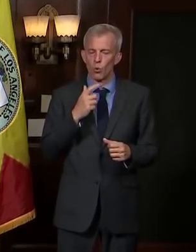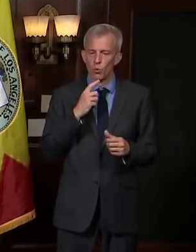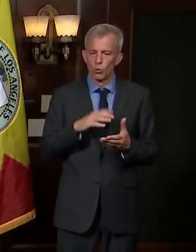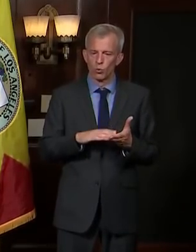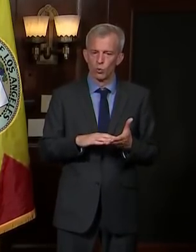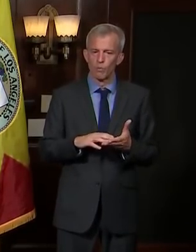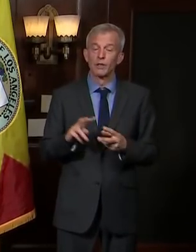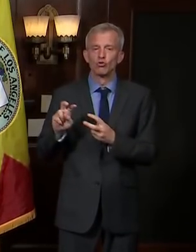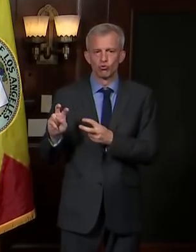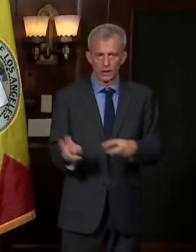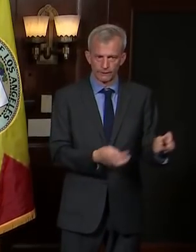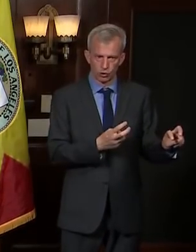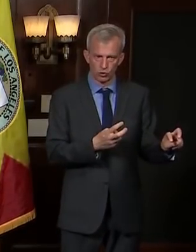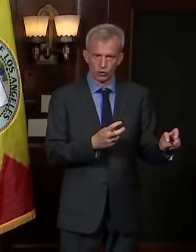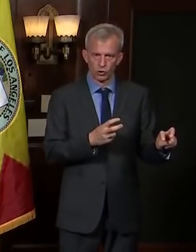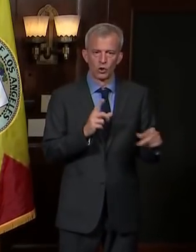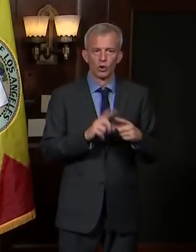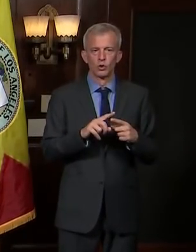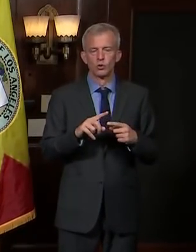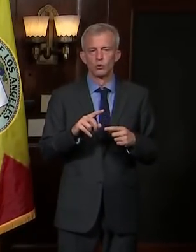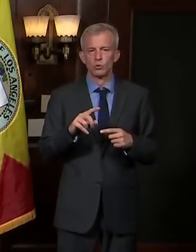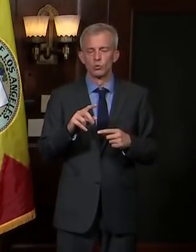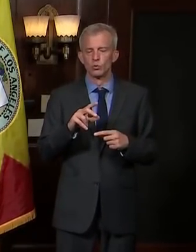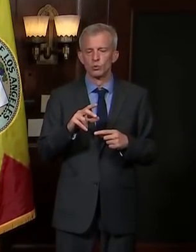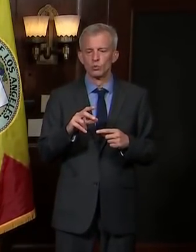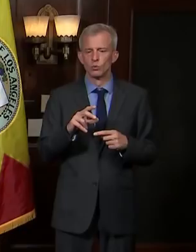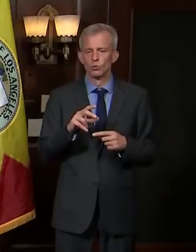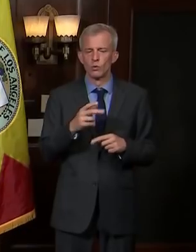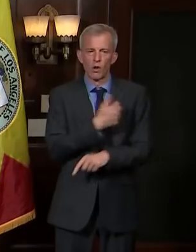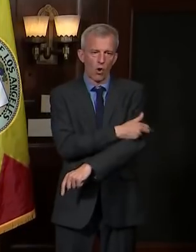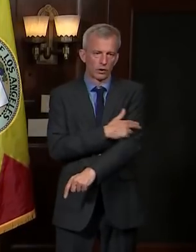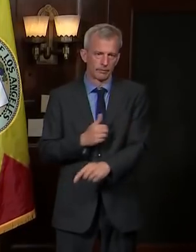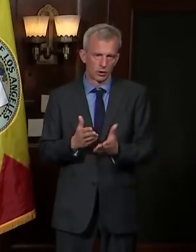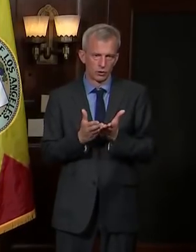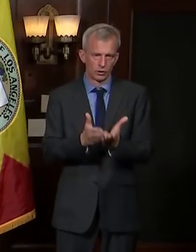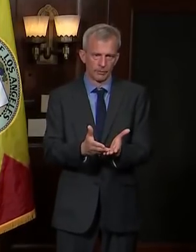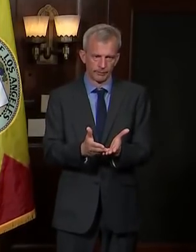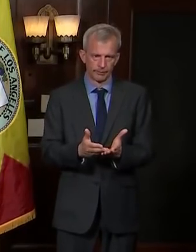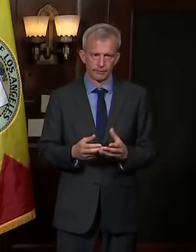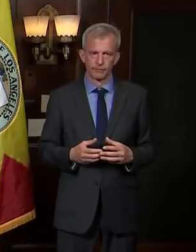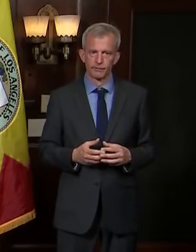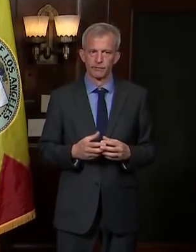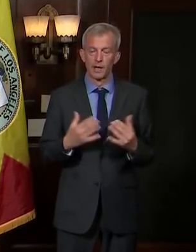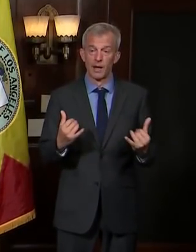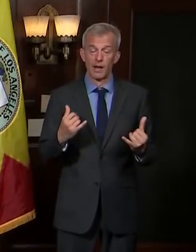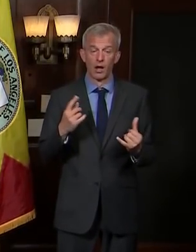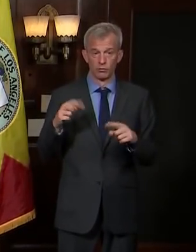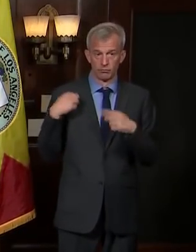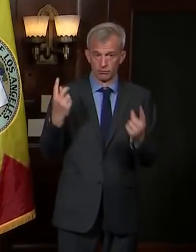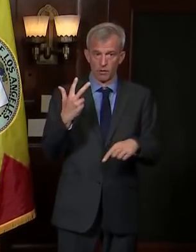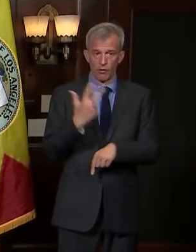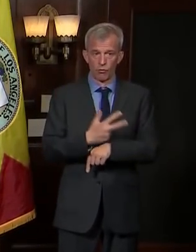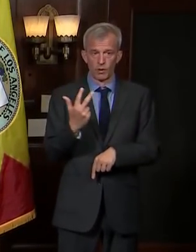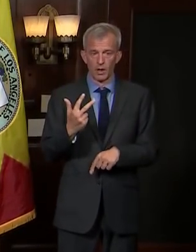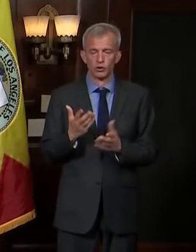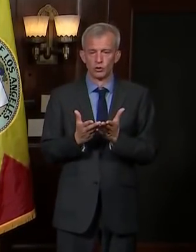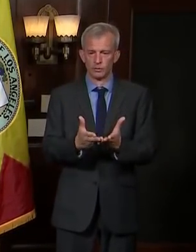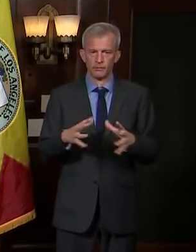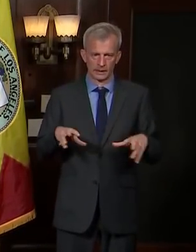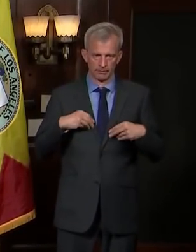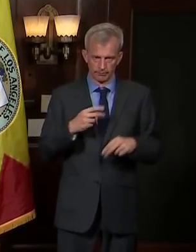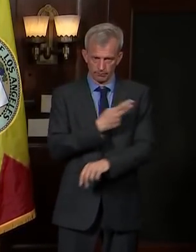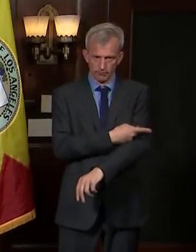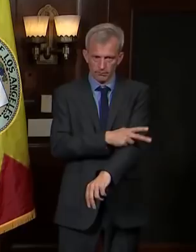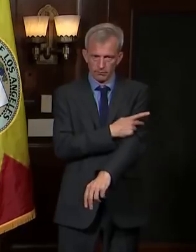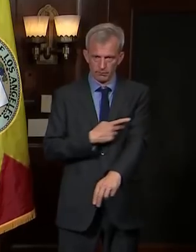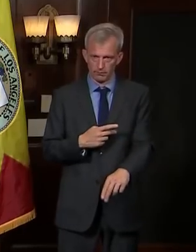who've been transferred to the USNS Mercy, and they have, I know now for 3 days, been accepting patients in there.